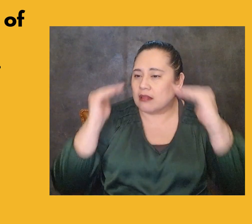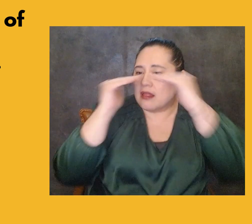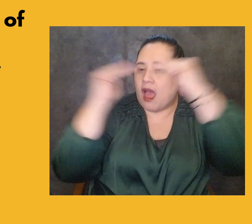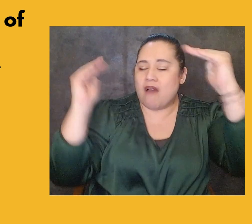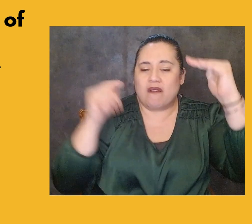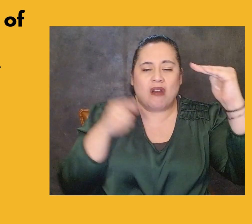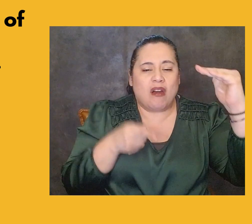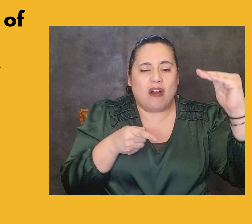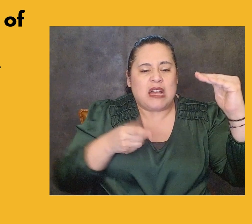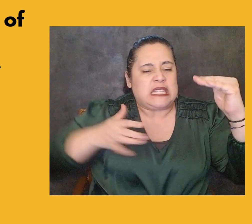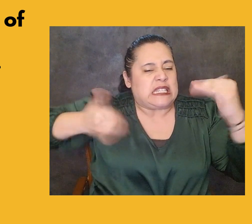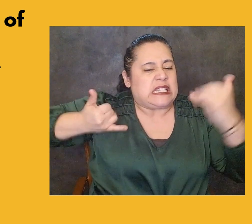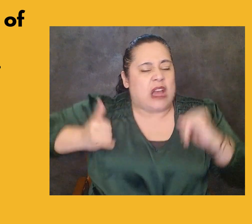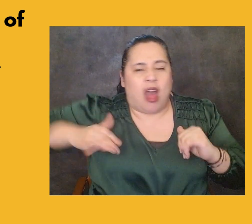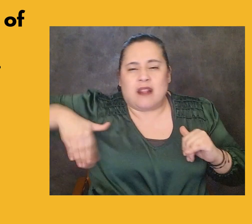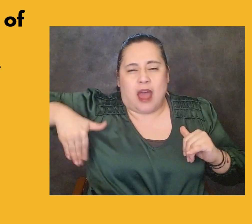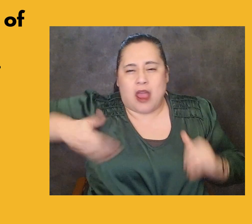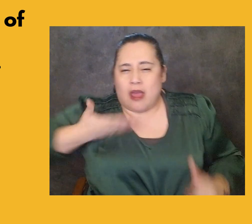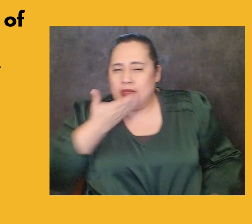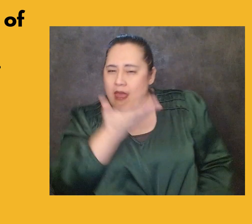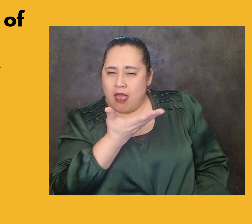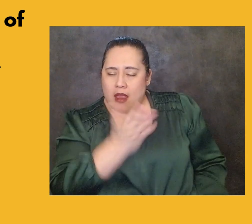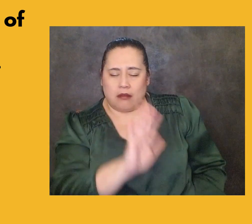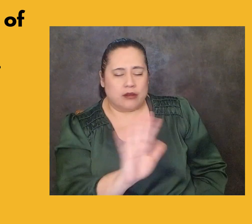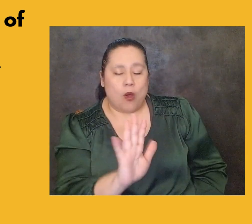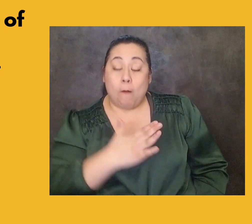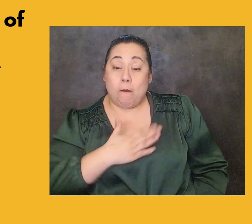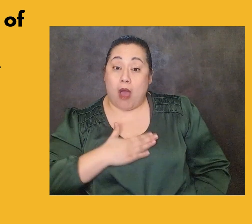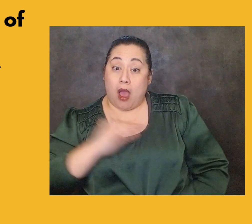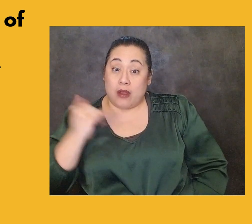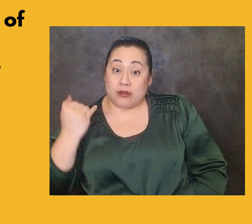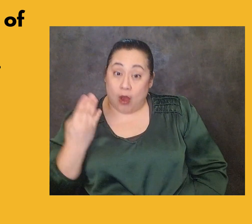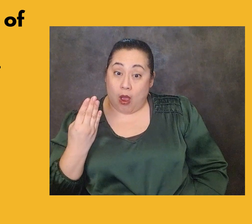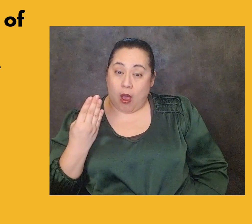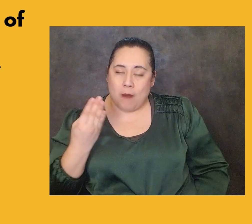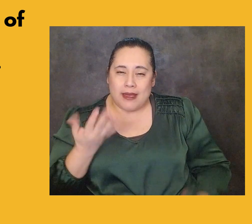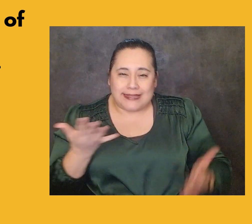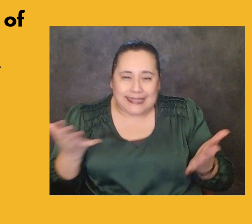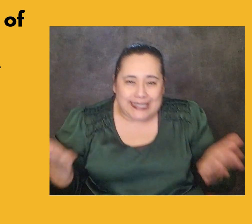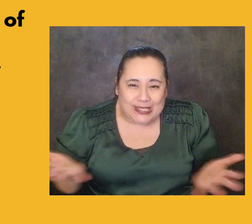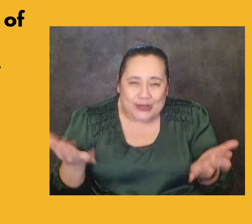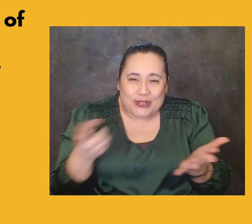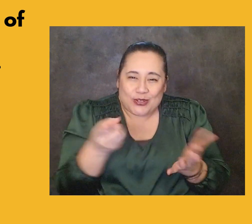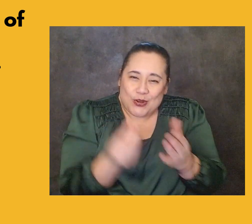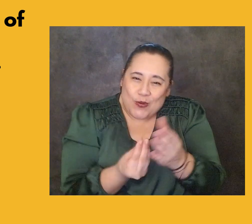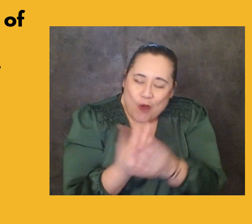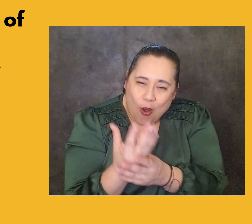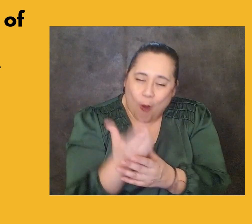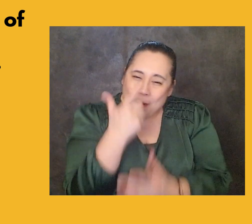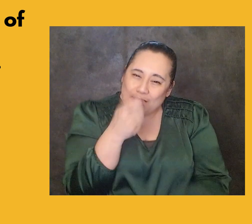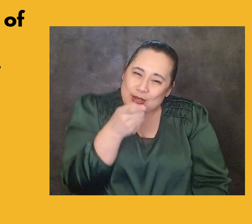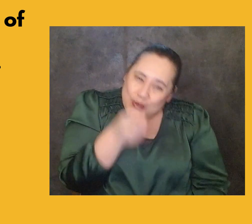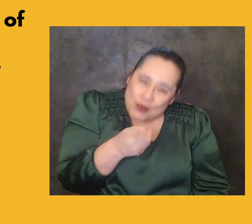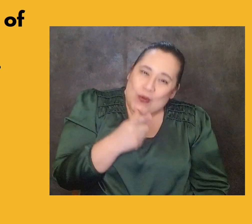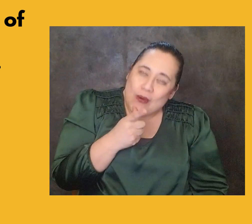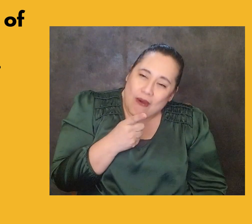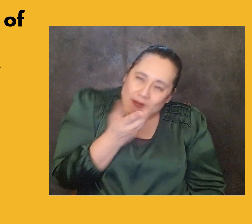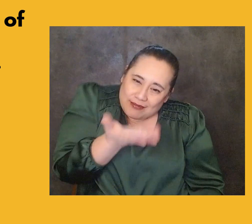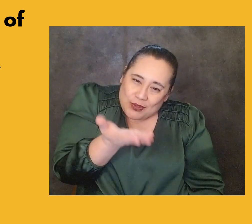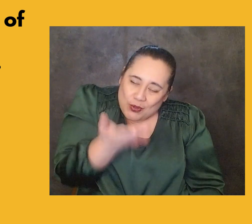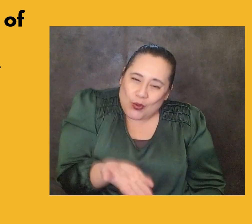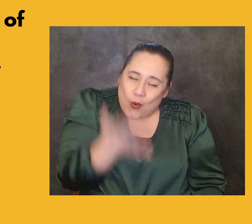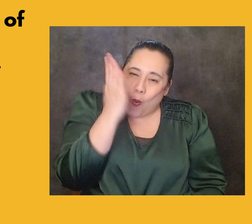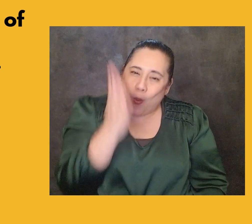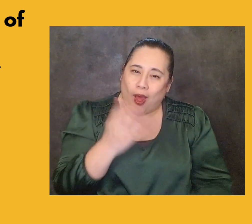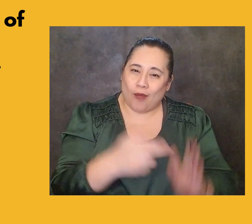schedule you in a class that you're not ready for. My job is to encourage your growth, and because